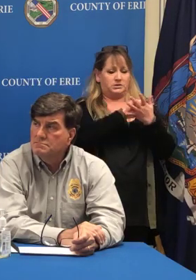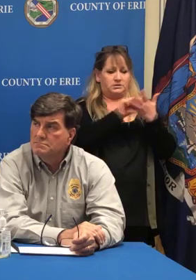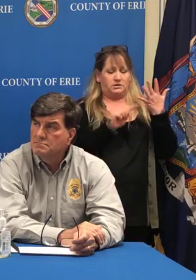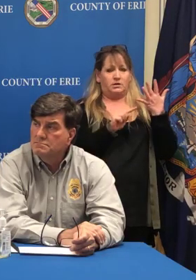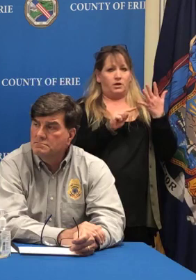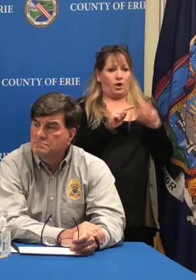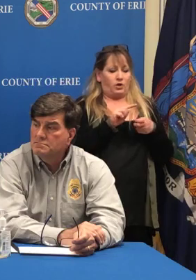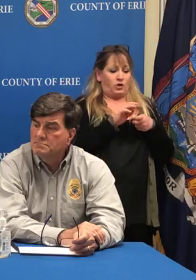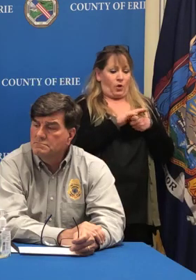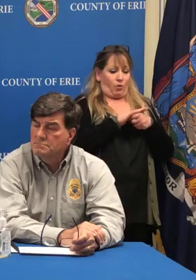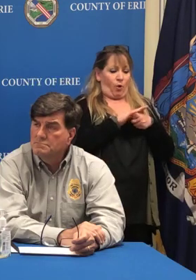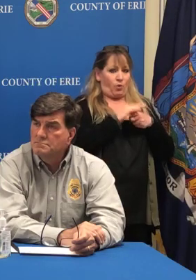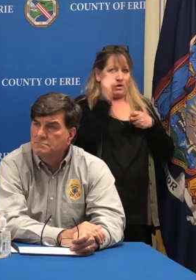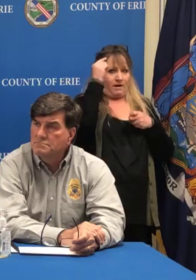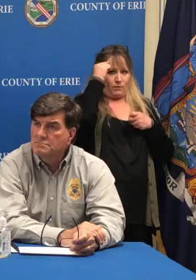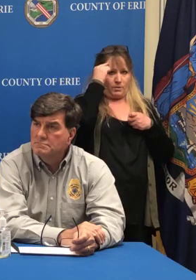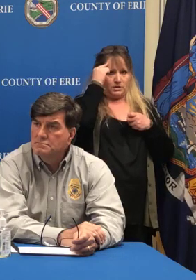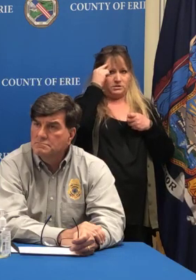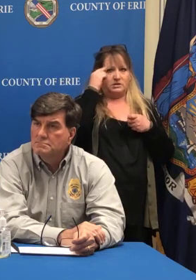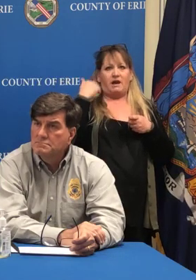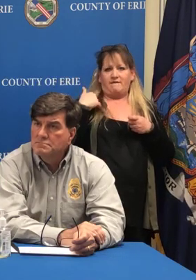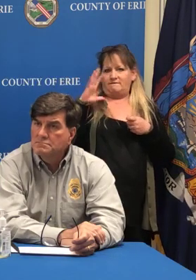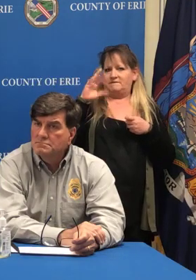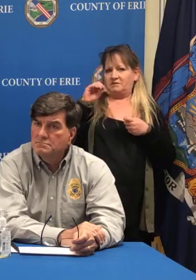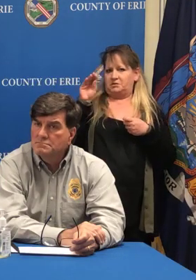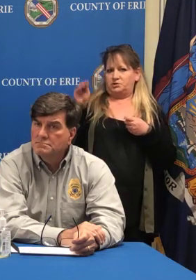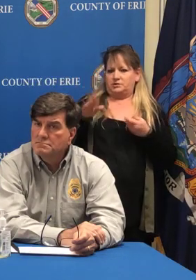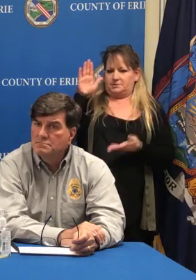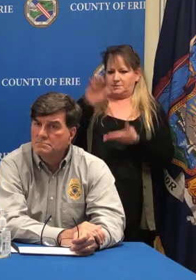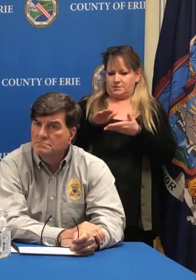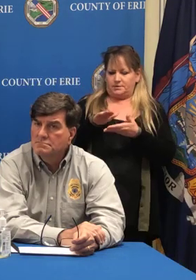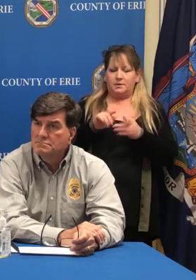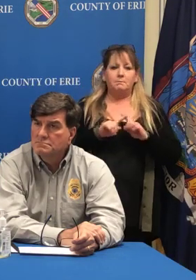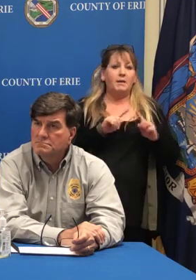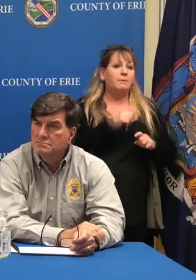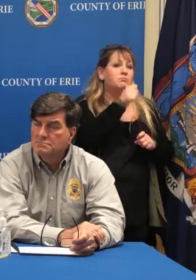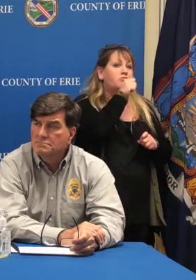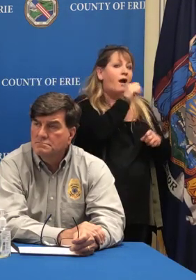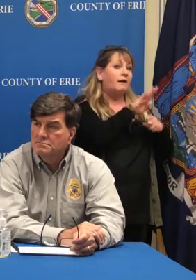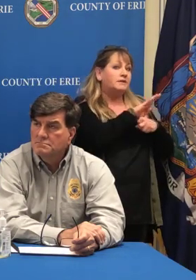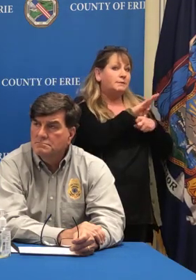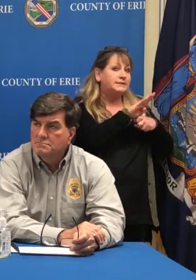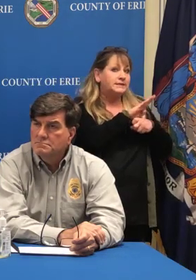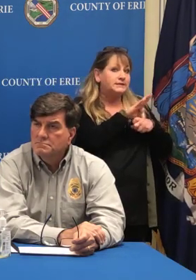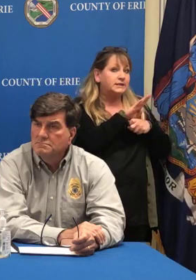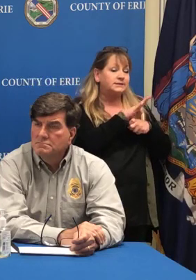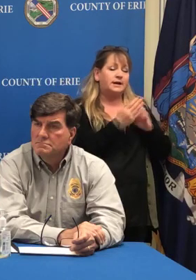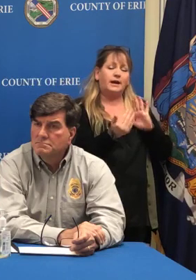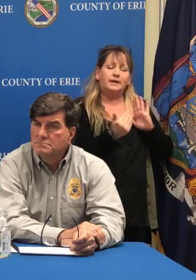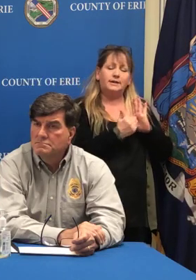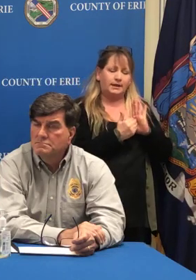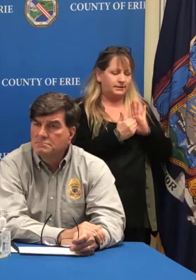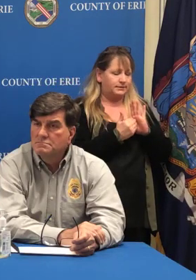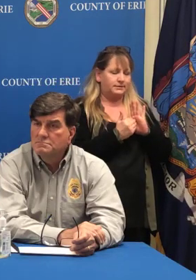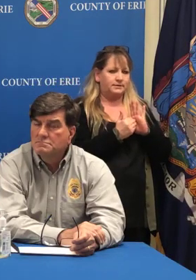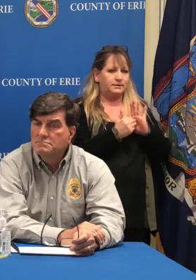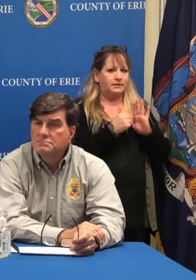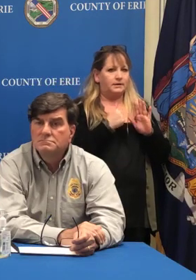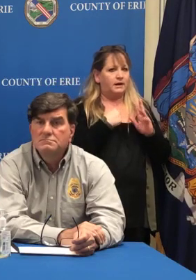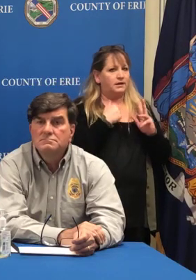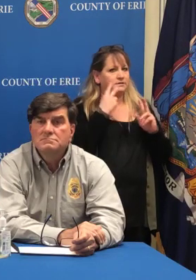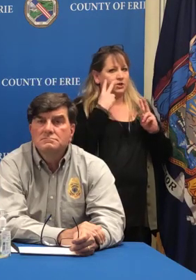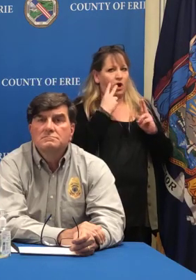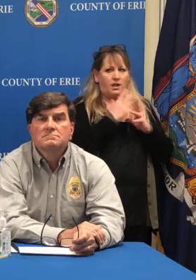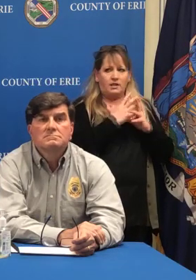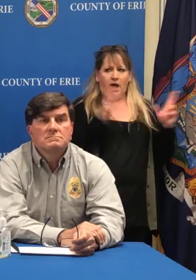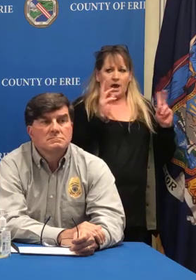local governments are under the 50% threshold still, but for all private businesses, and once again, I saw great